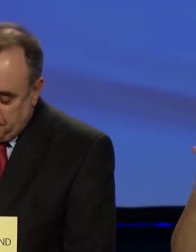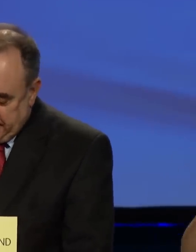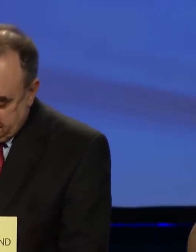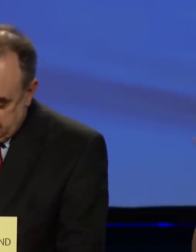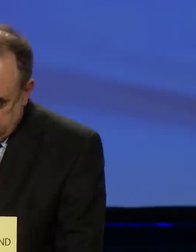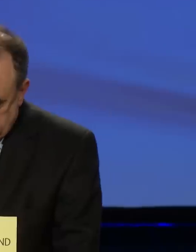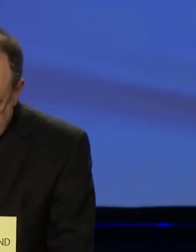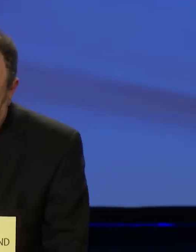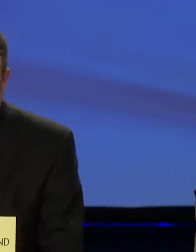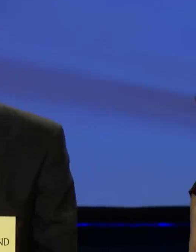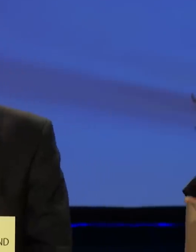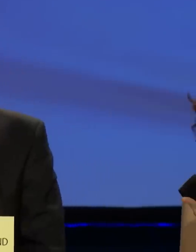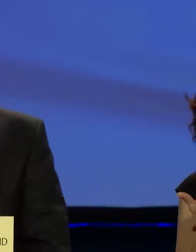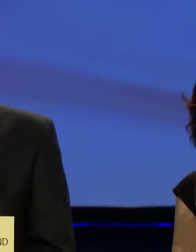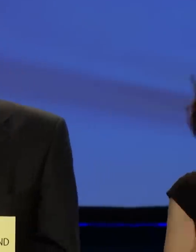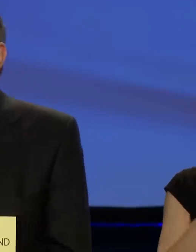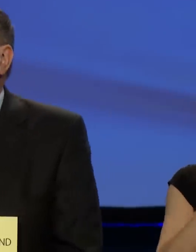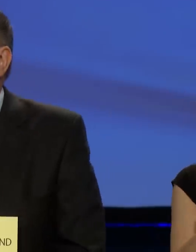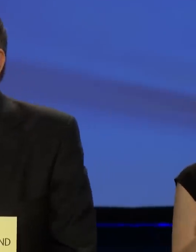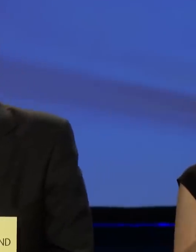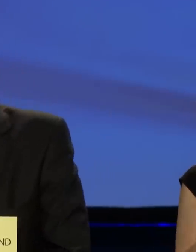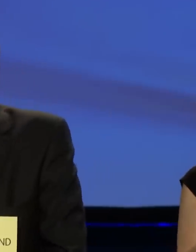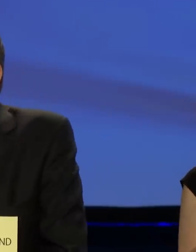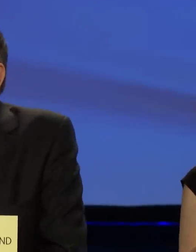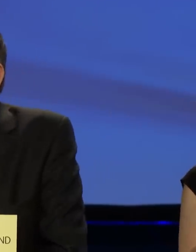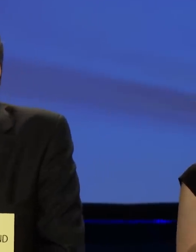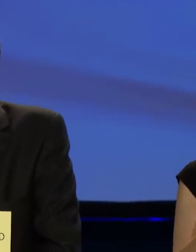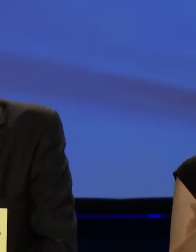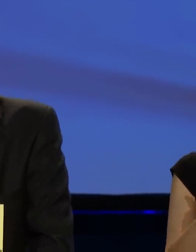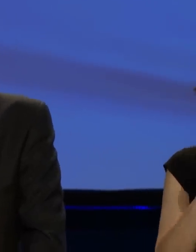it was kind of Mike to mention that